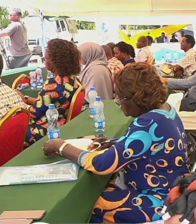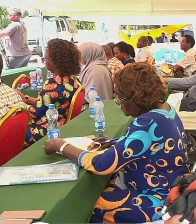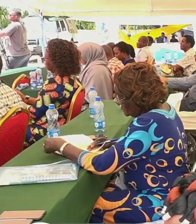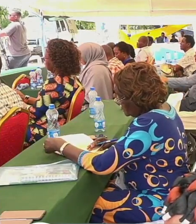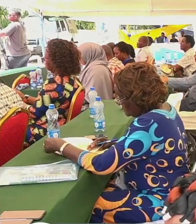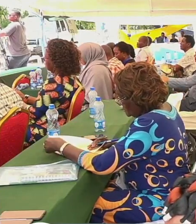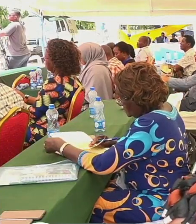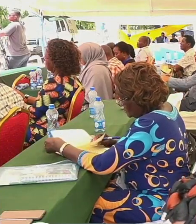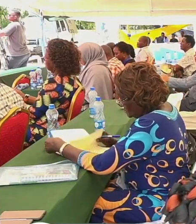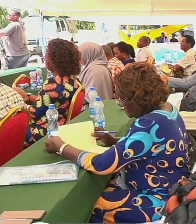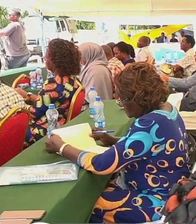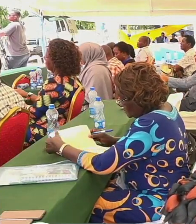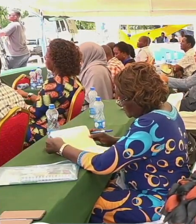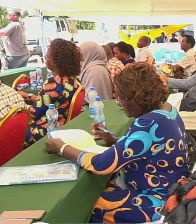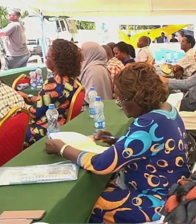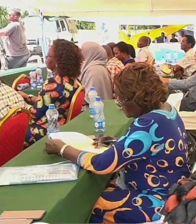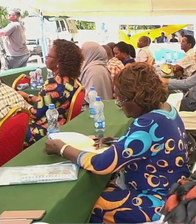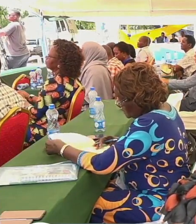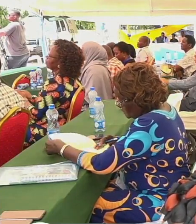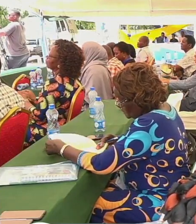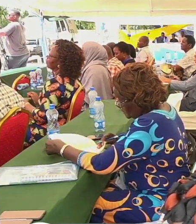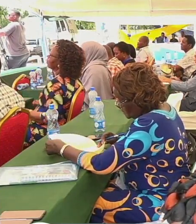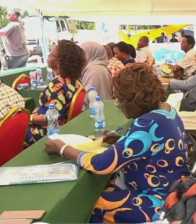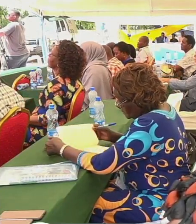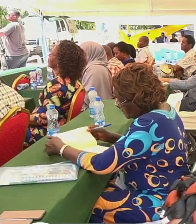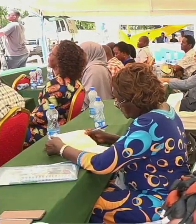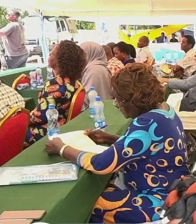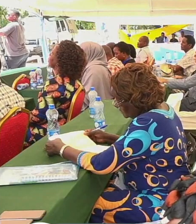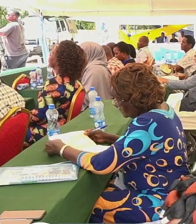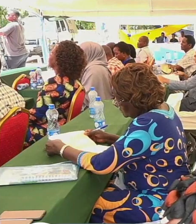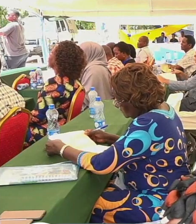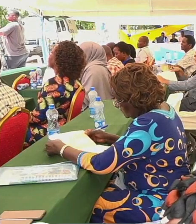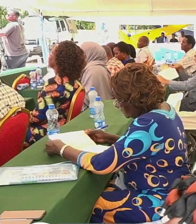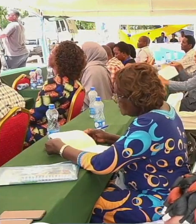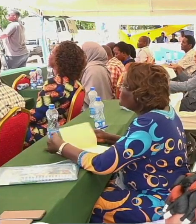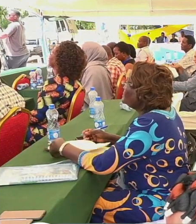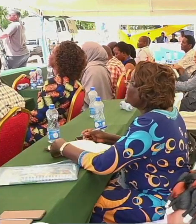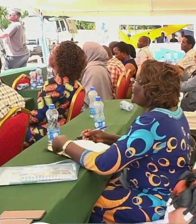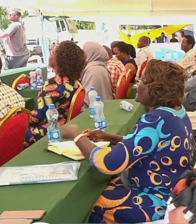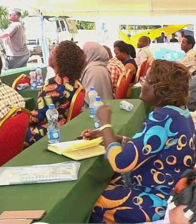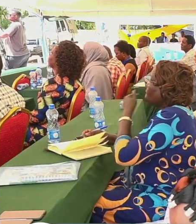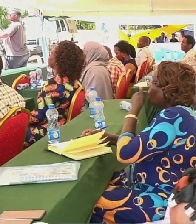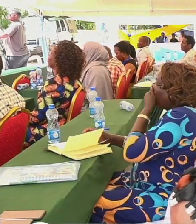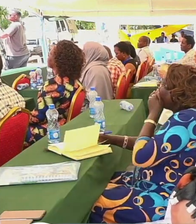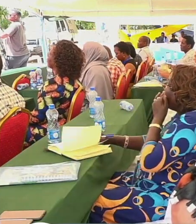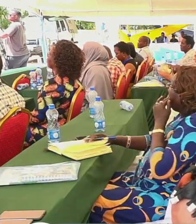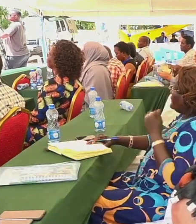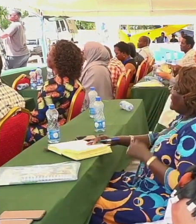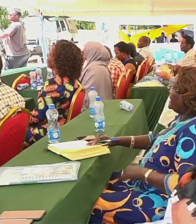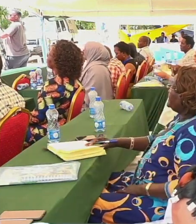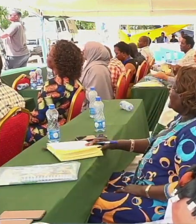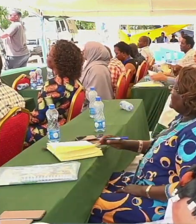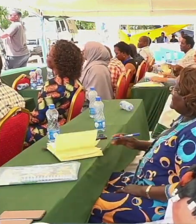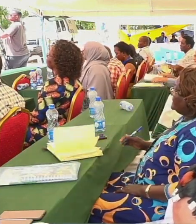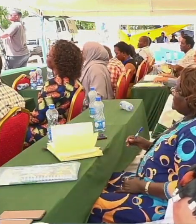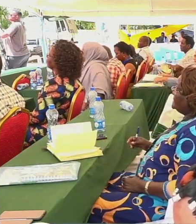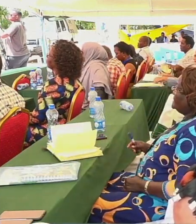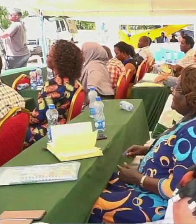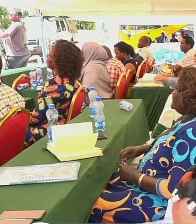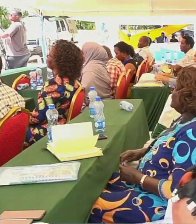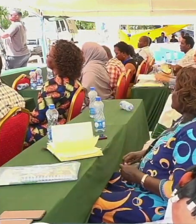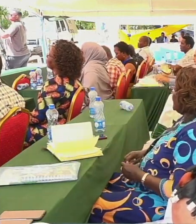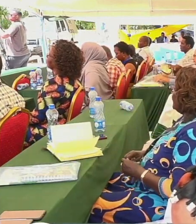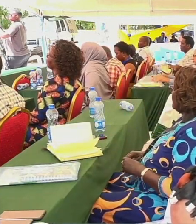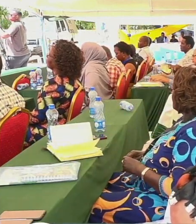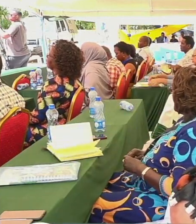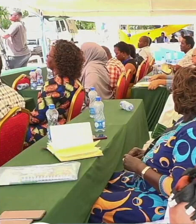action. Please tell your friends that we started from policy. We have provided evidence. This year we are